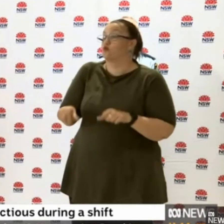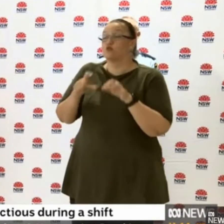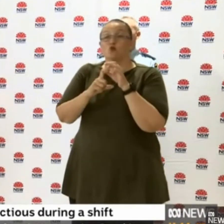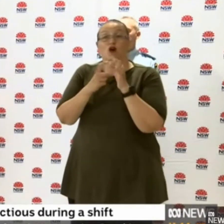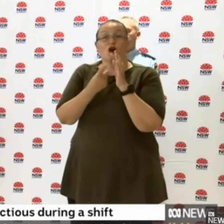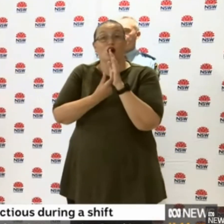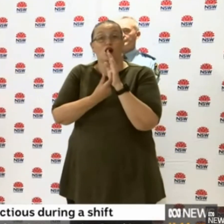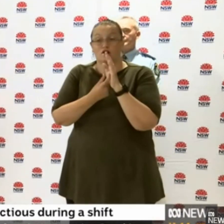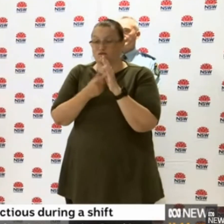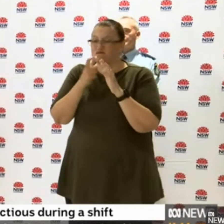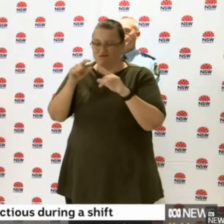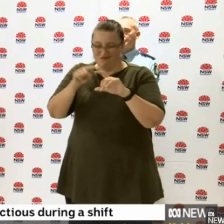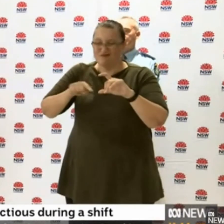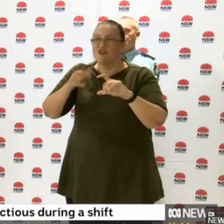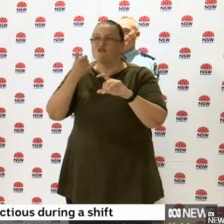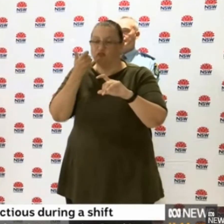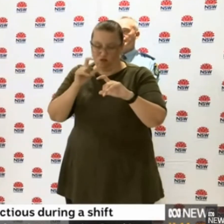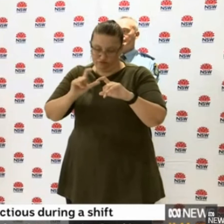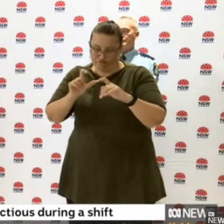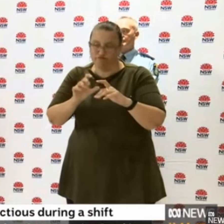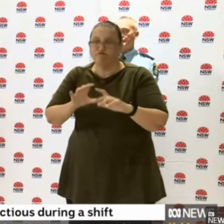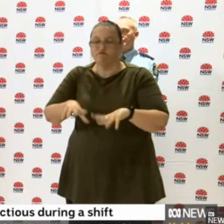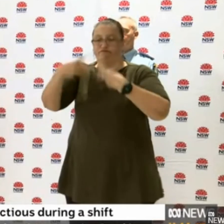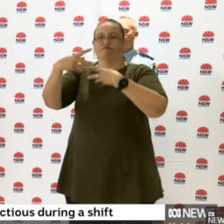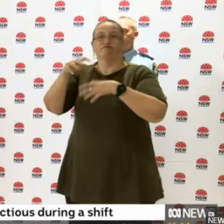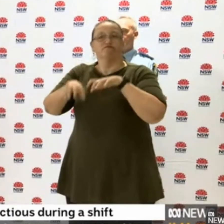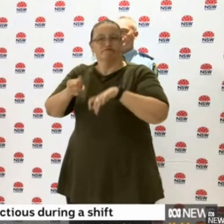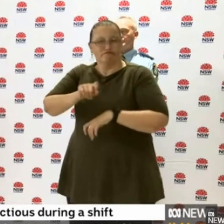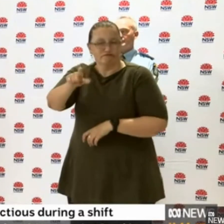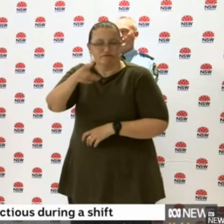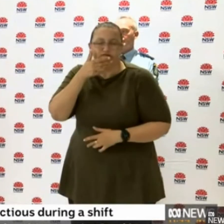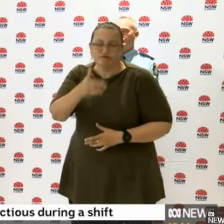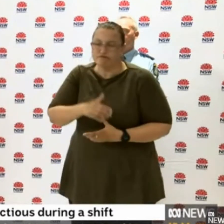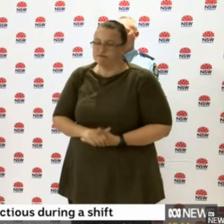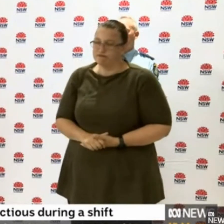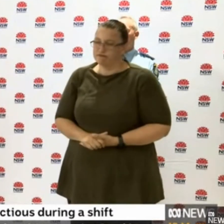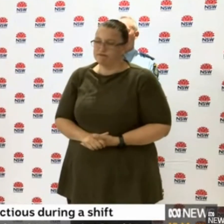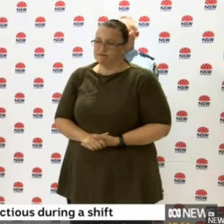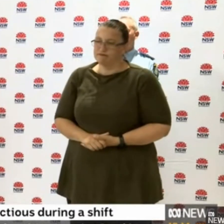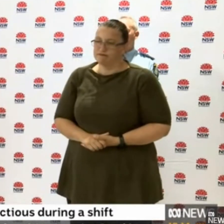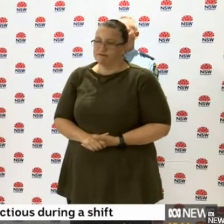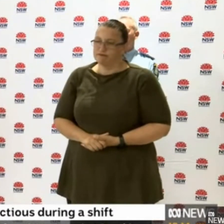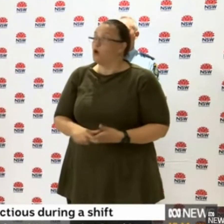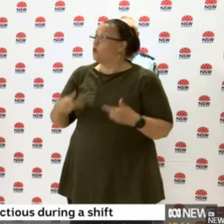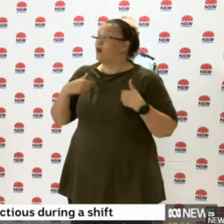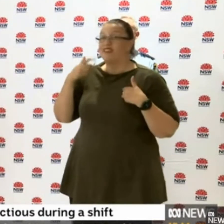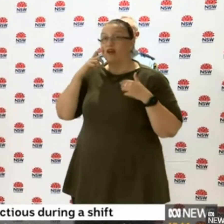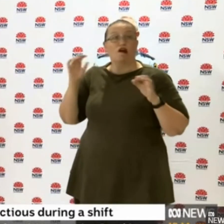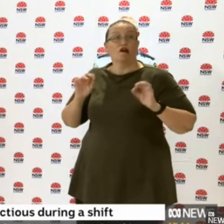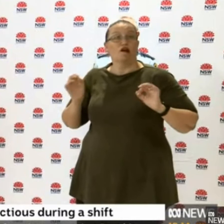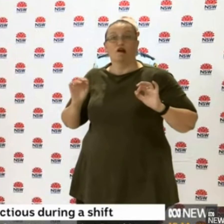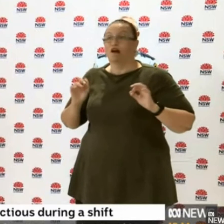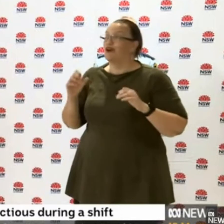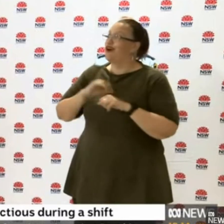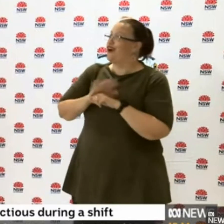can come out of nowhere. Well, not nowhere, obviously, these risk settings, it has been predictable that we will get